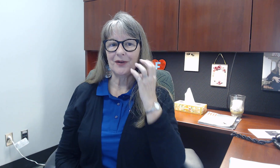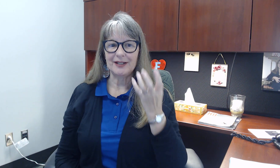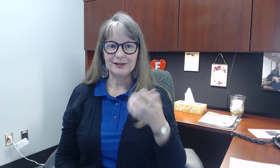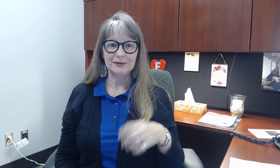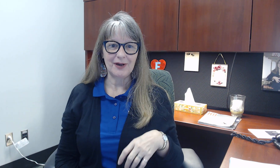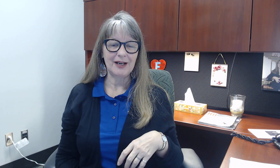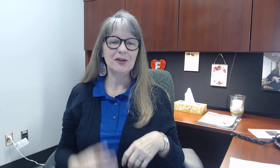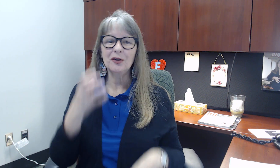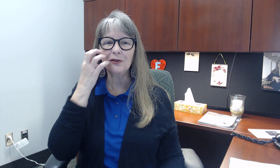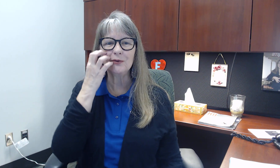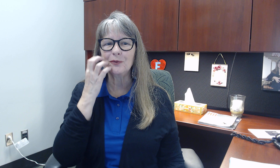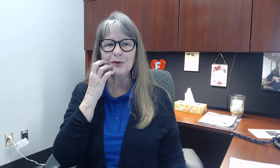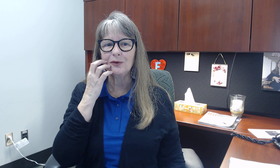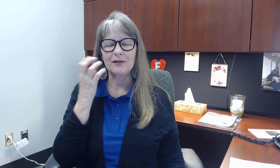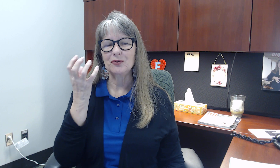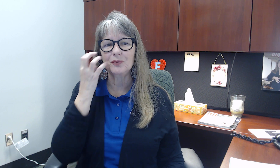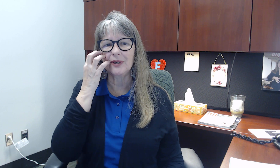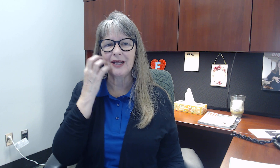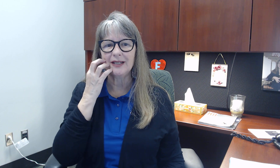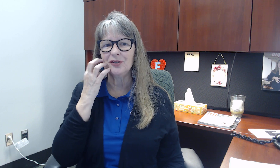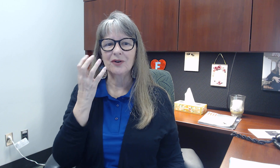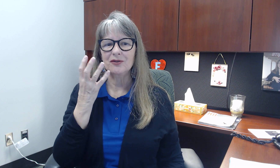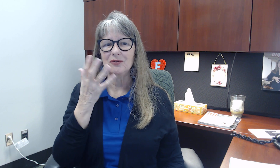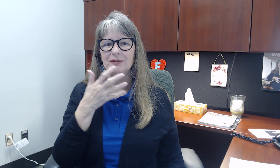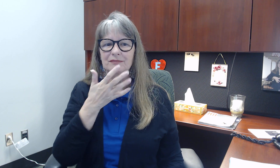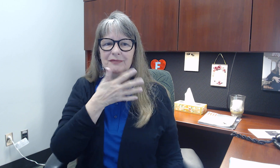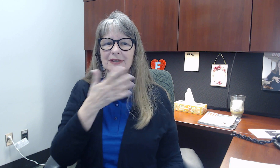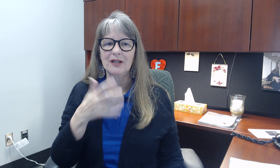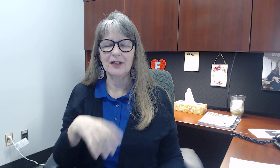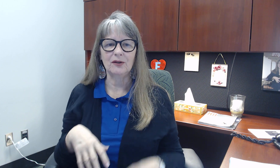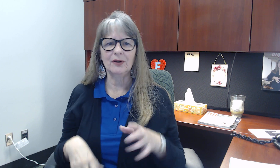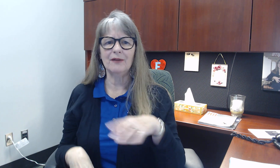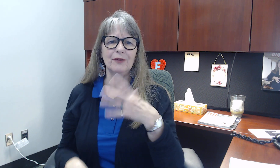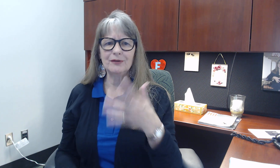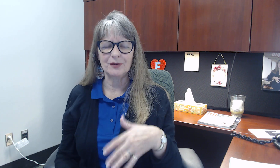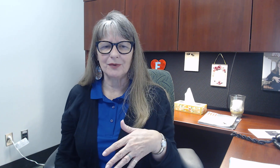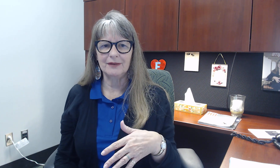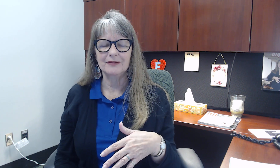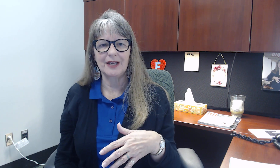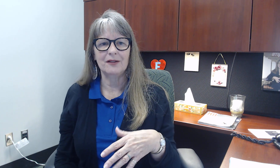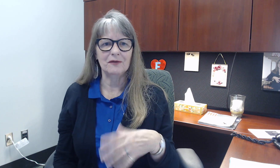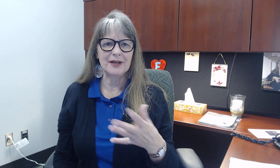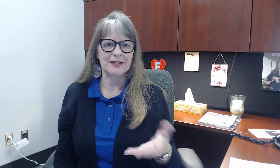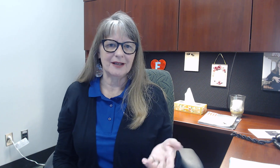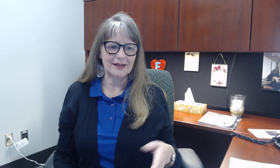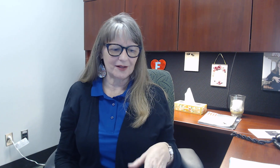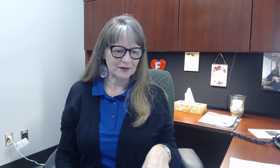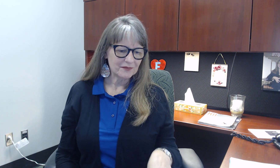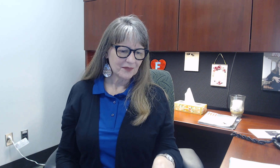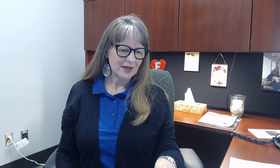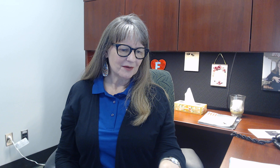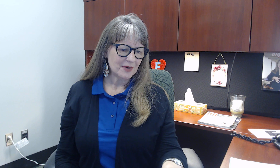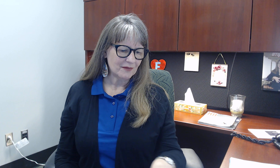face, right? And you can only do it. You only have to do it one-handed. You don't have to do it. It's not like they're going to have freckles on one side of their face and not the other. But